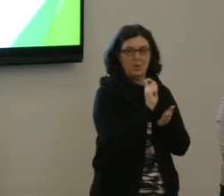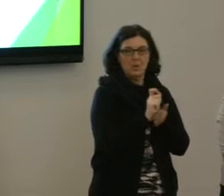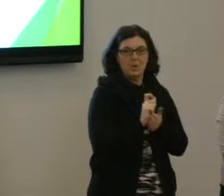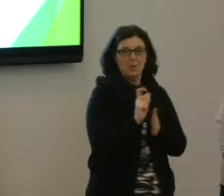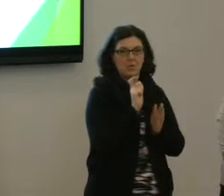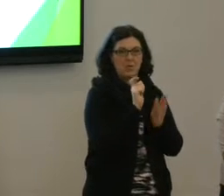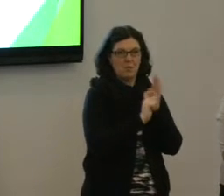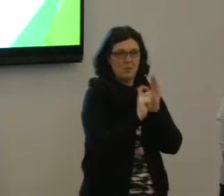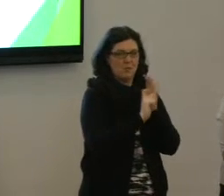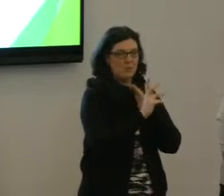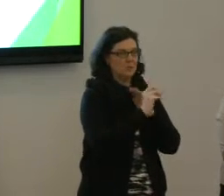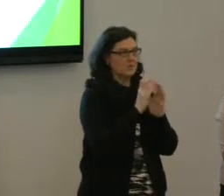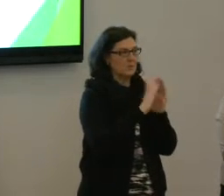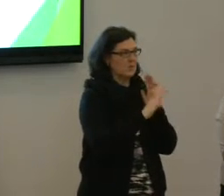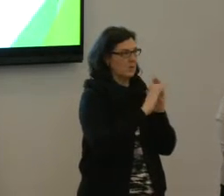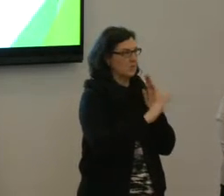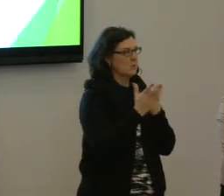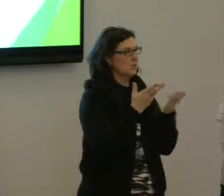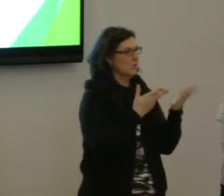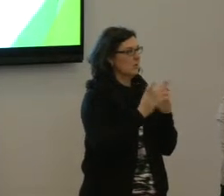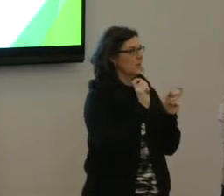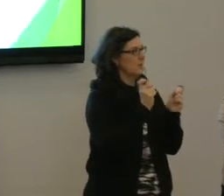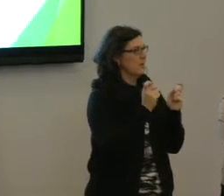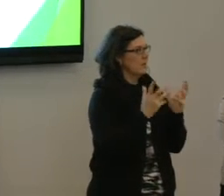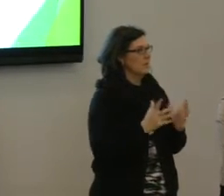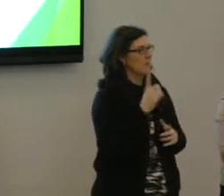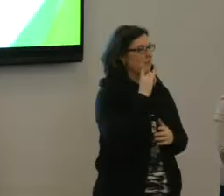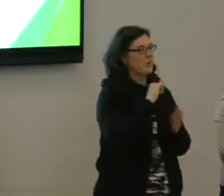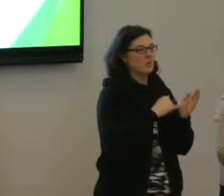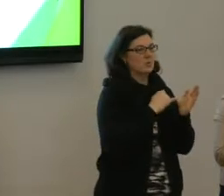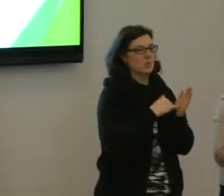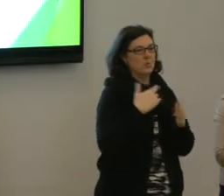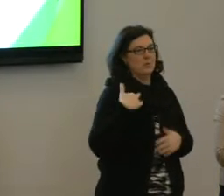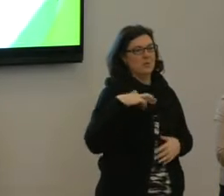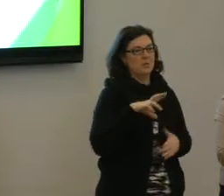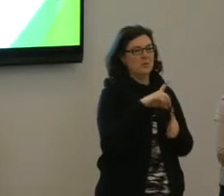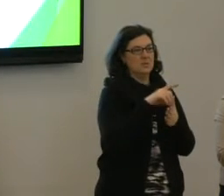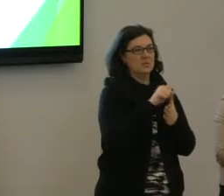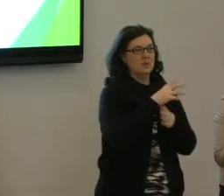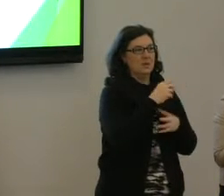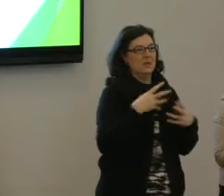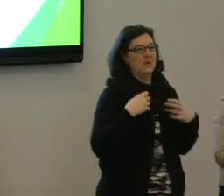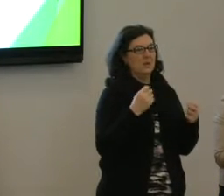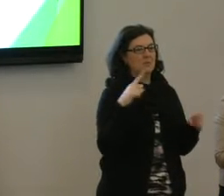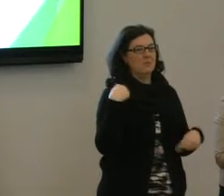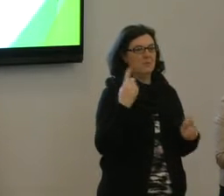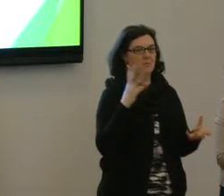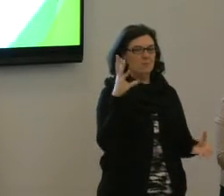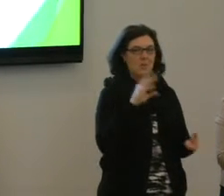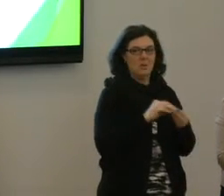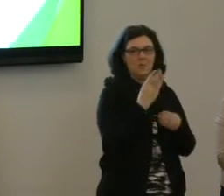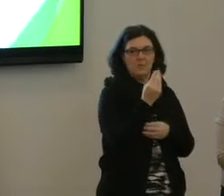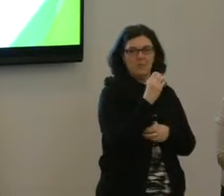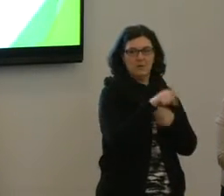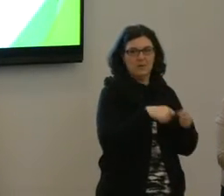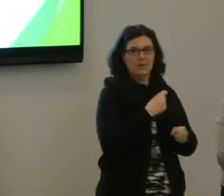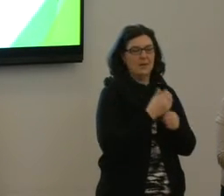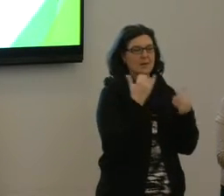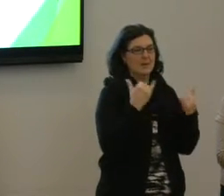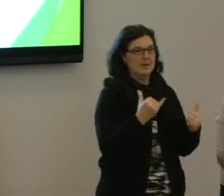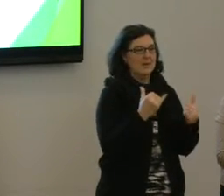and chapters, and served as the editor of the Journal of Religion, Disability, and Health for 14 years, now as the associate